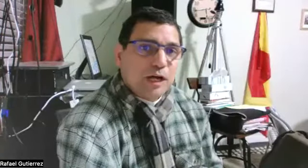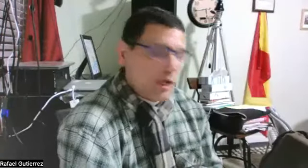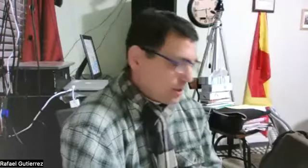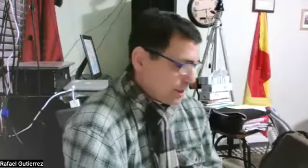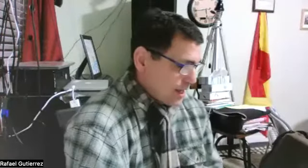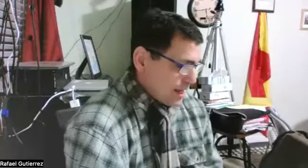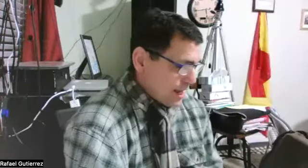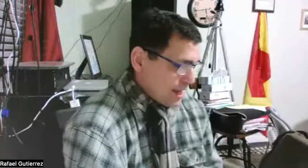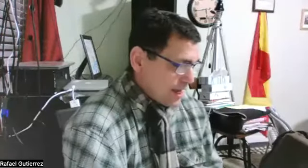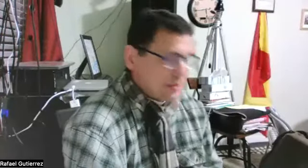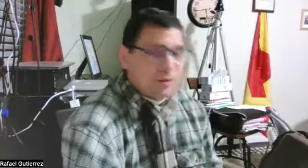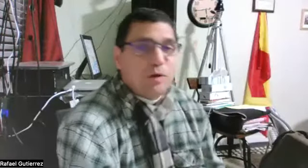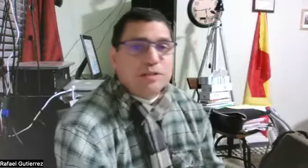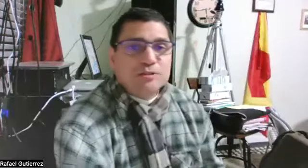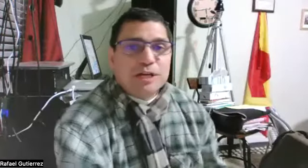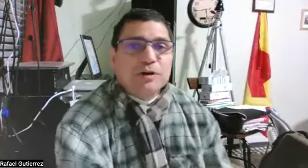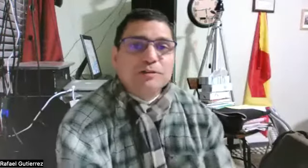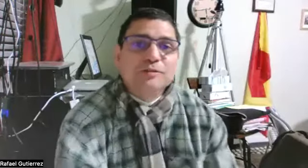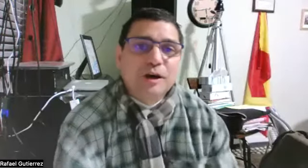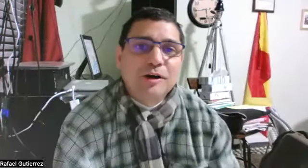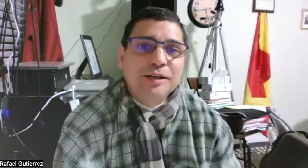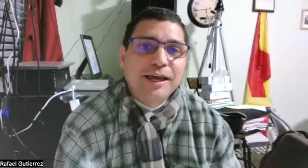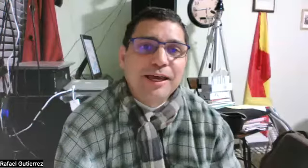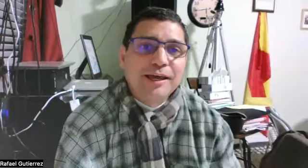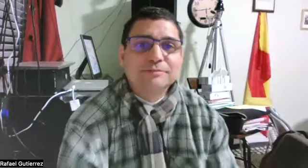Run. And three ways to say run. Run and